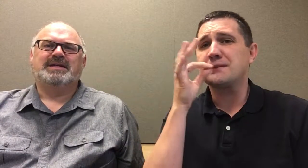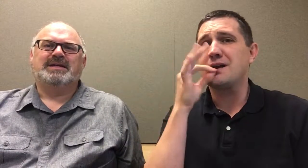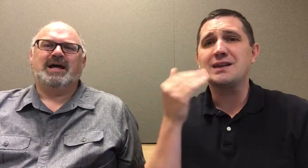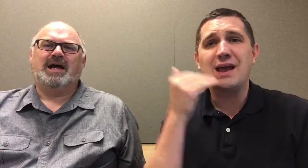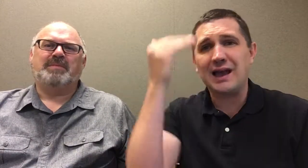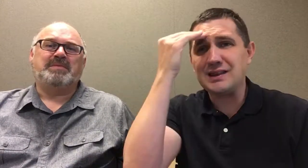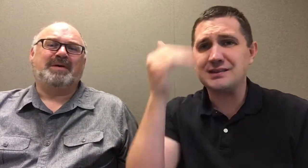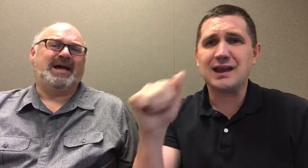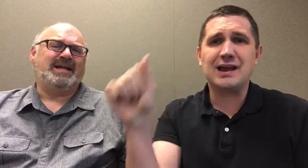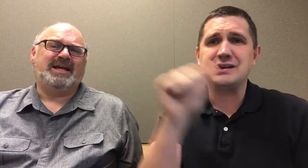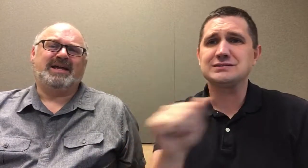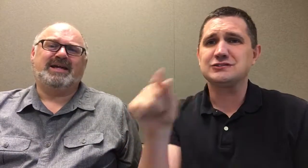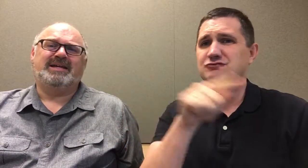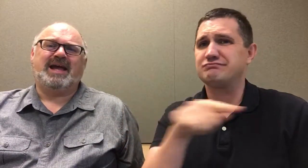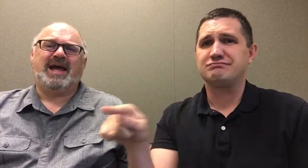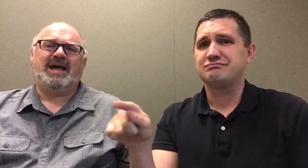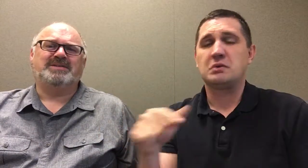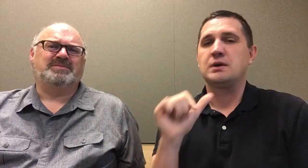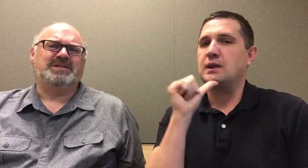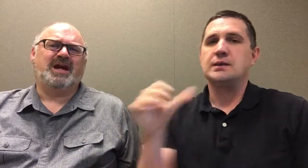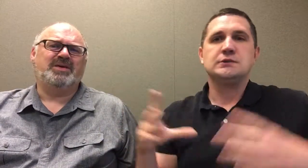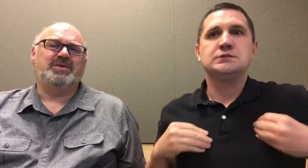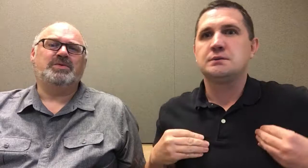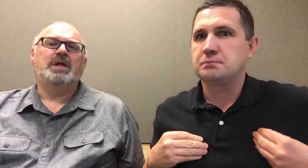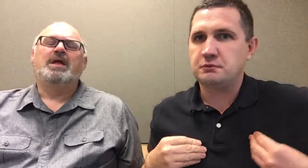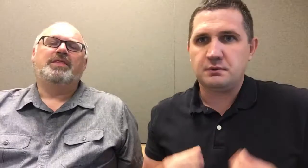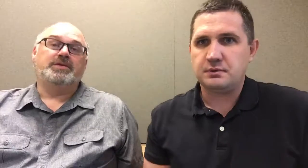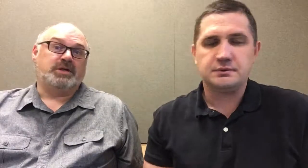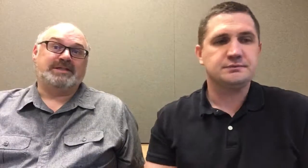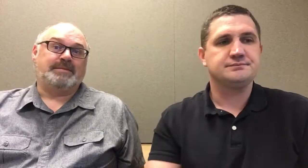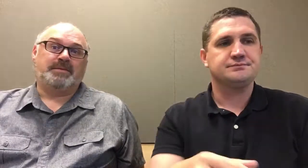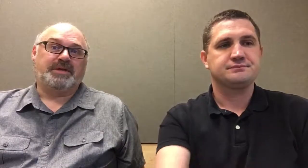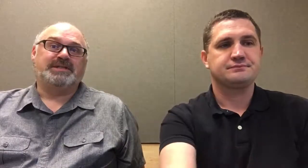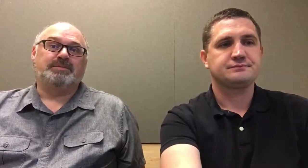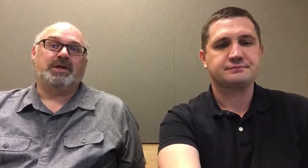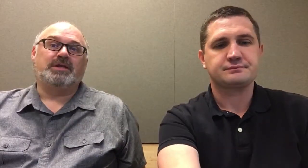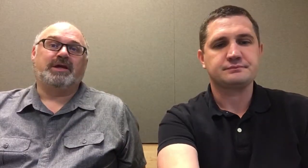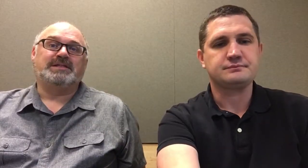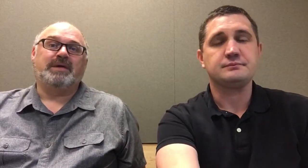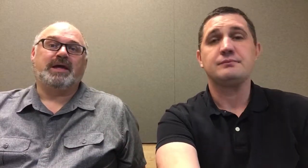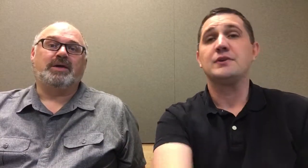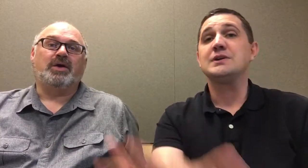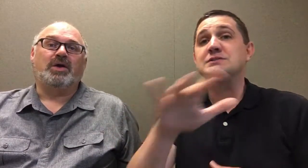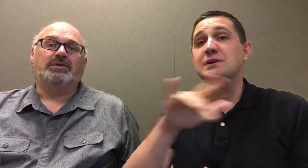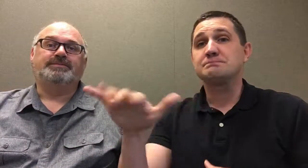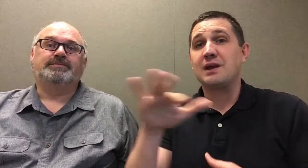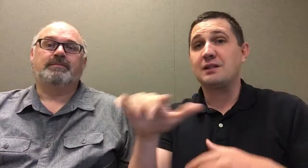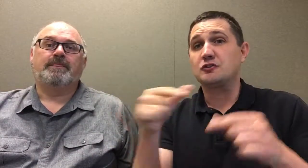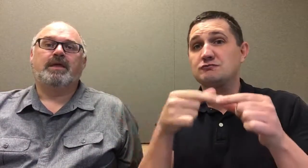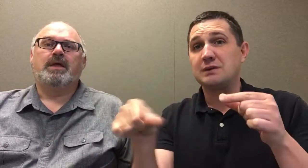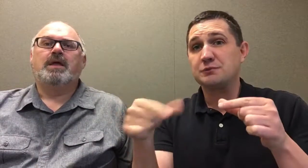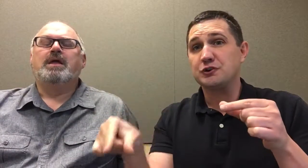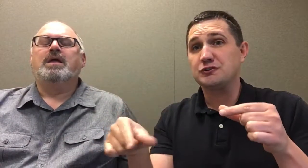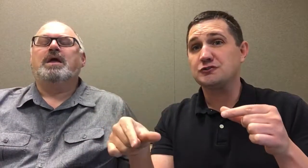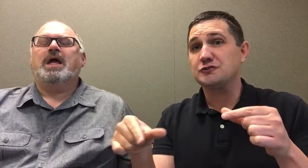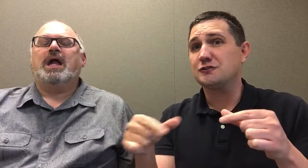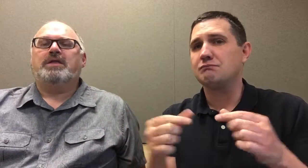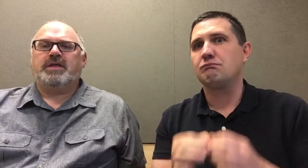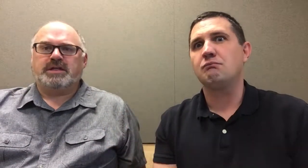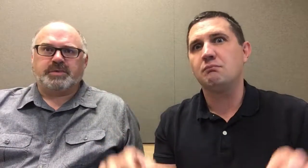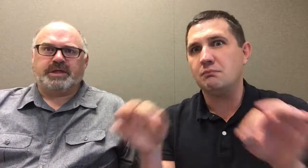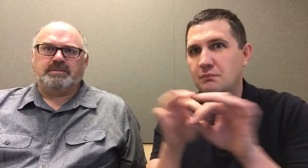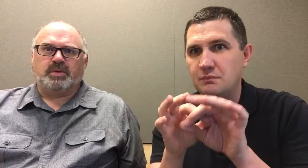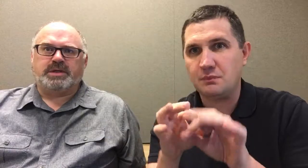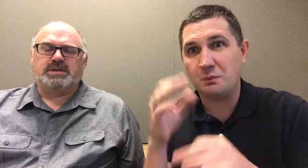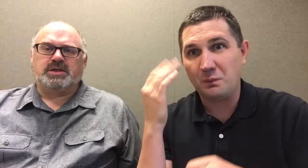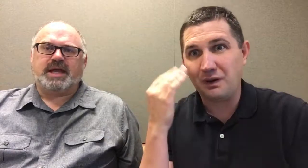that. Maybe Pothead at Yahoo. Those aren't acceptable things to put on the resume at all. Another